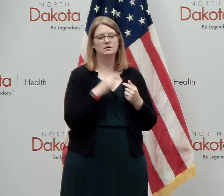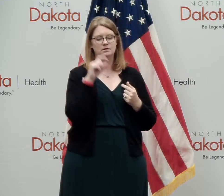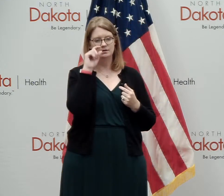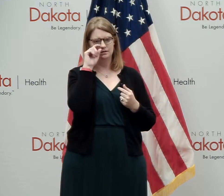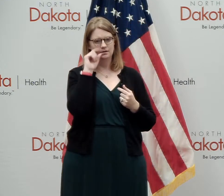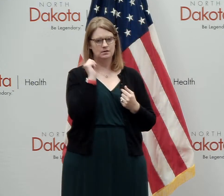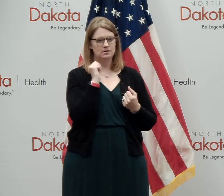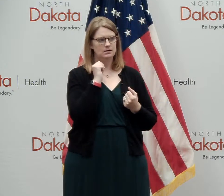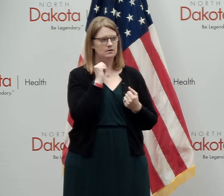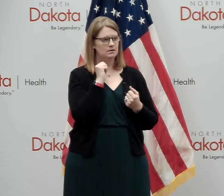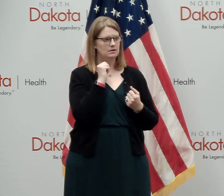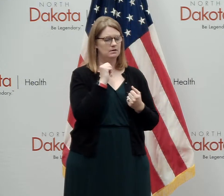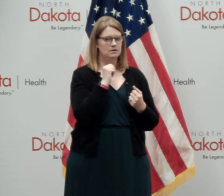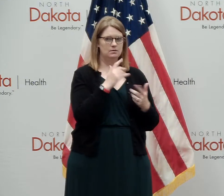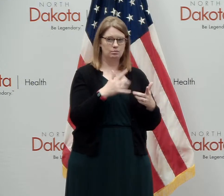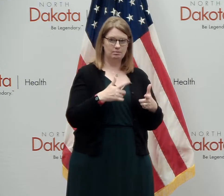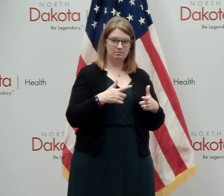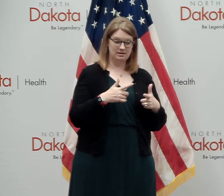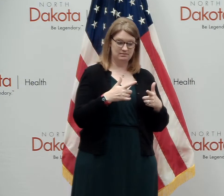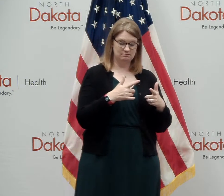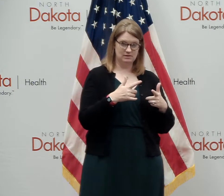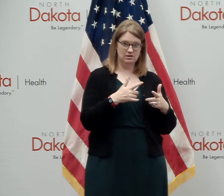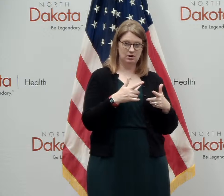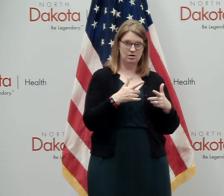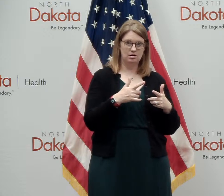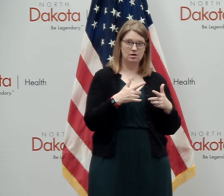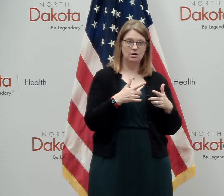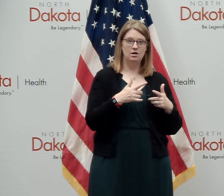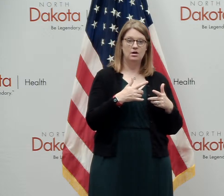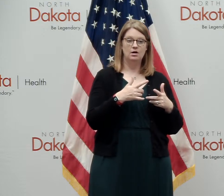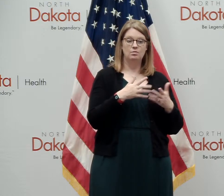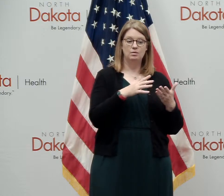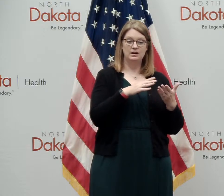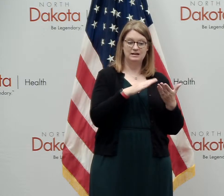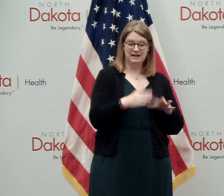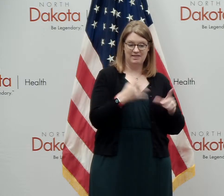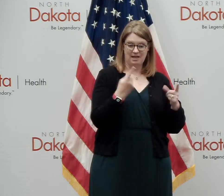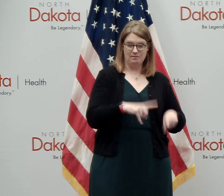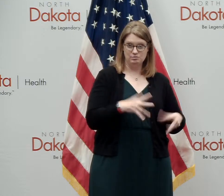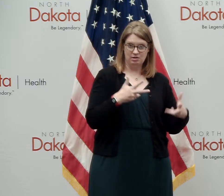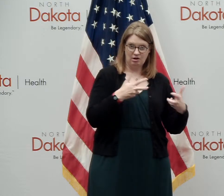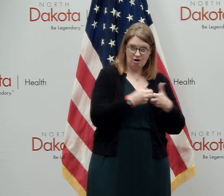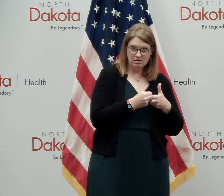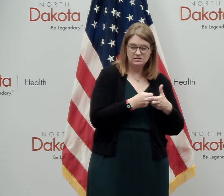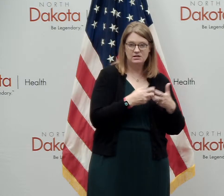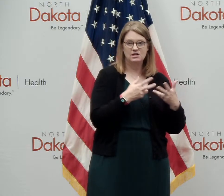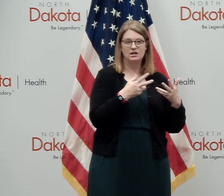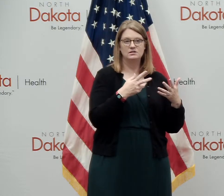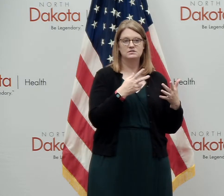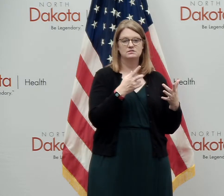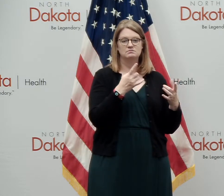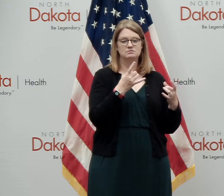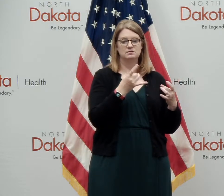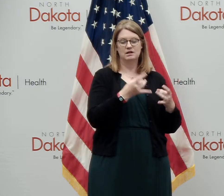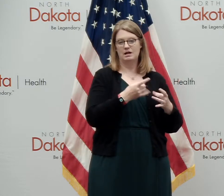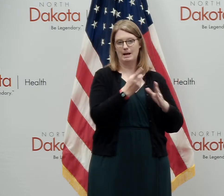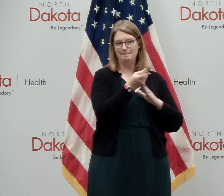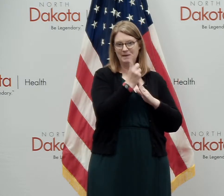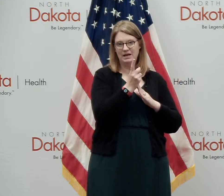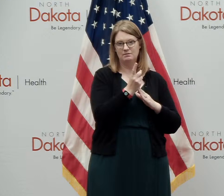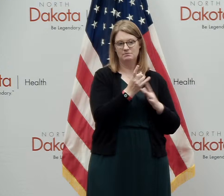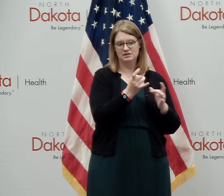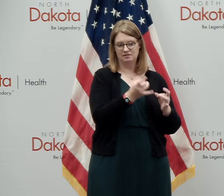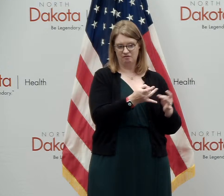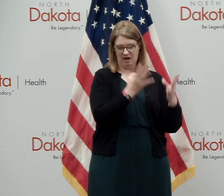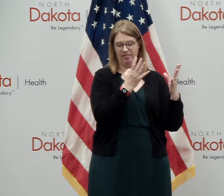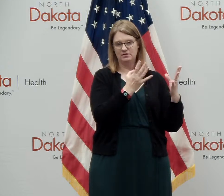a death in a car accident, it's immediate, it's violent, it is. You talk to anybody who's lost